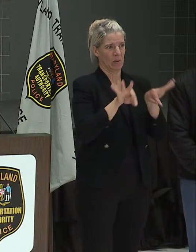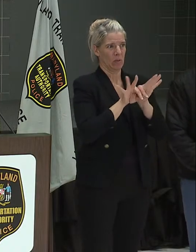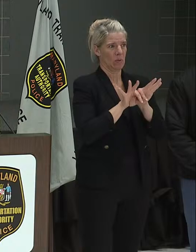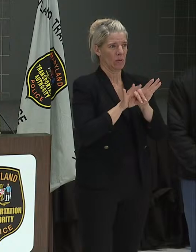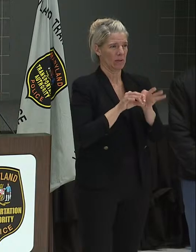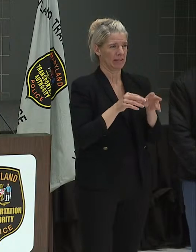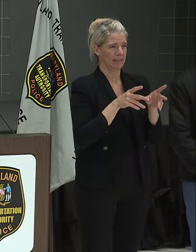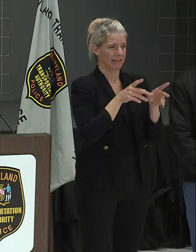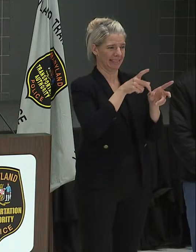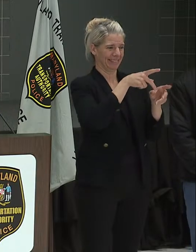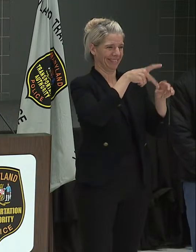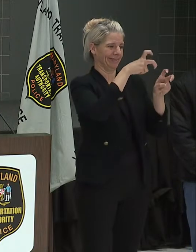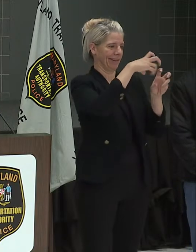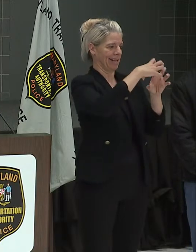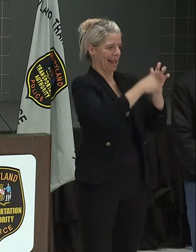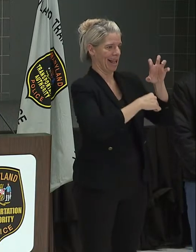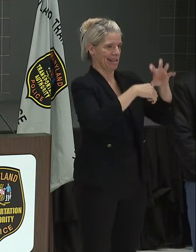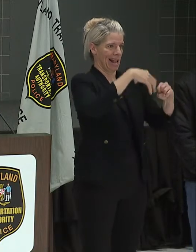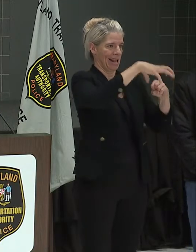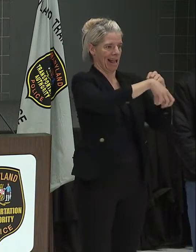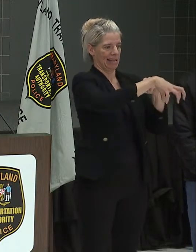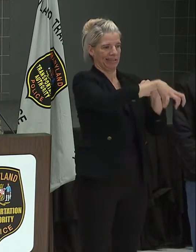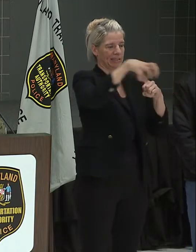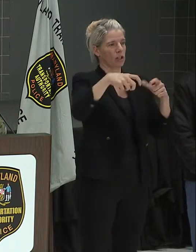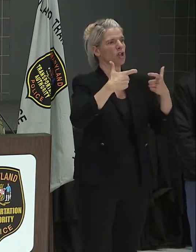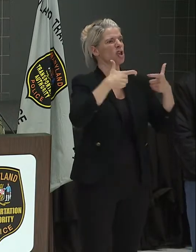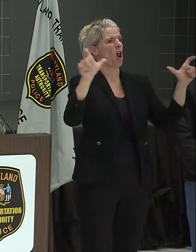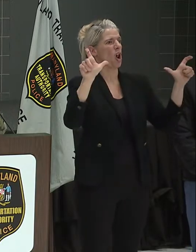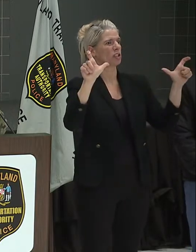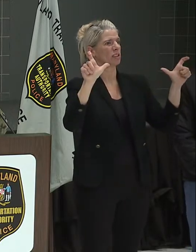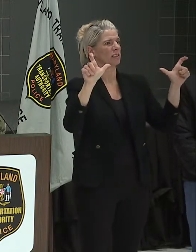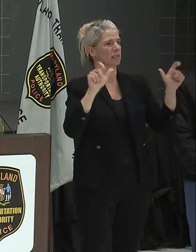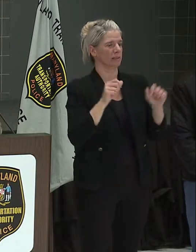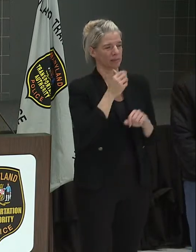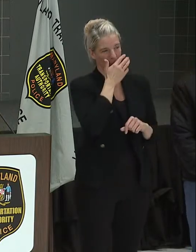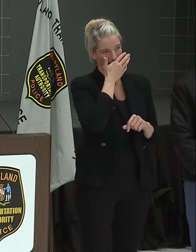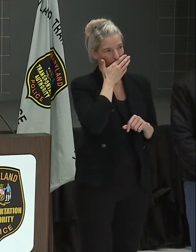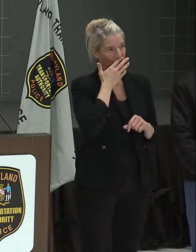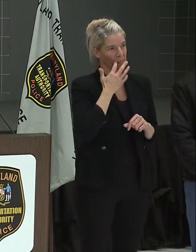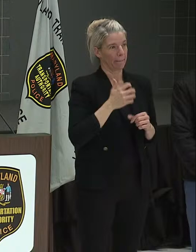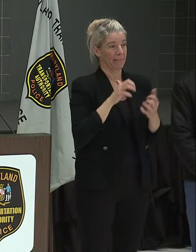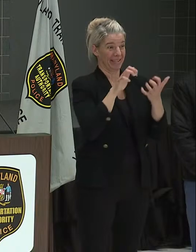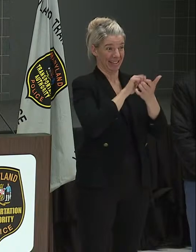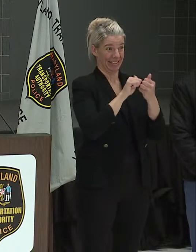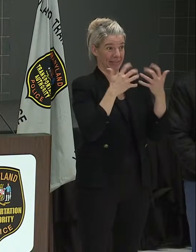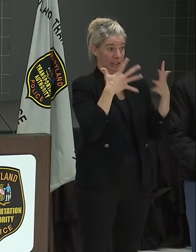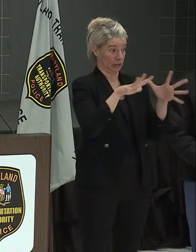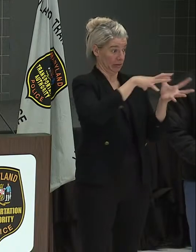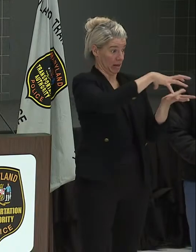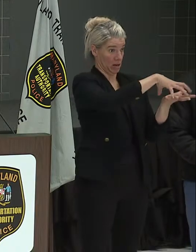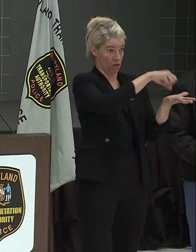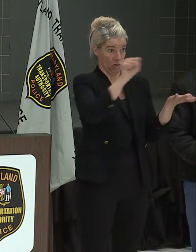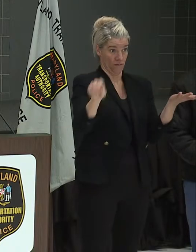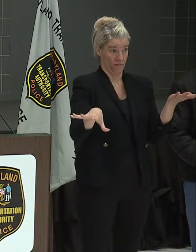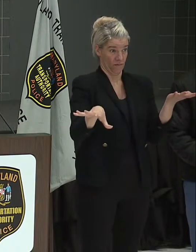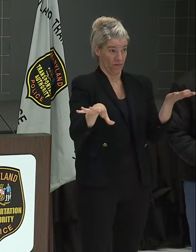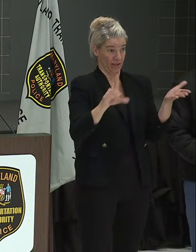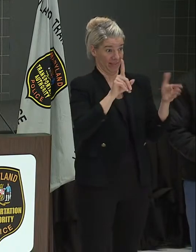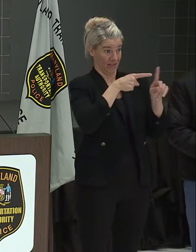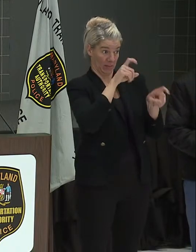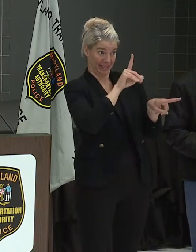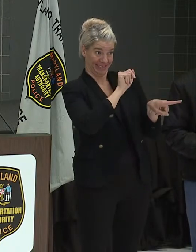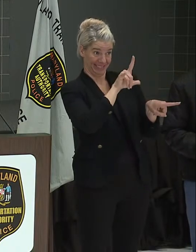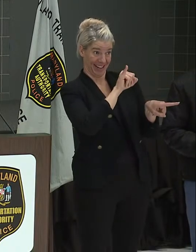a large span. But once that wreckage is removed from the dolly, we're going to go through a